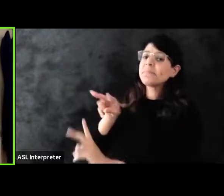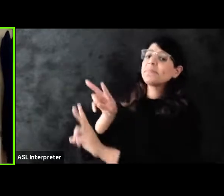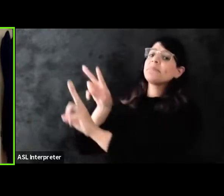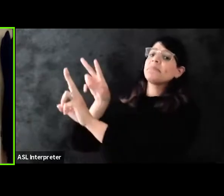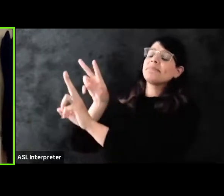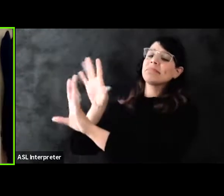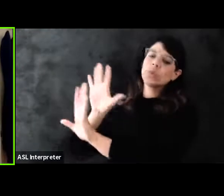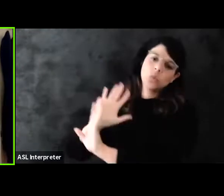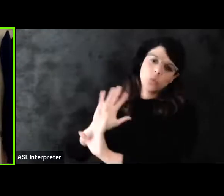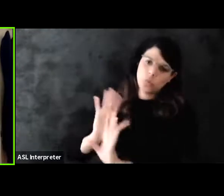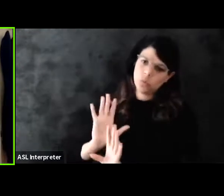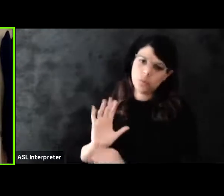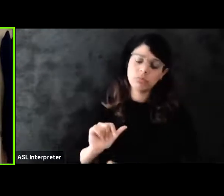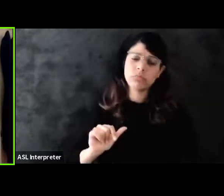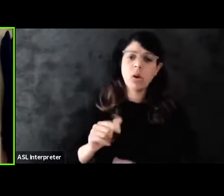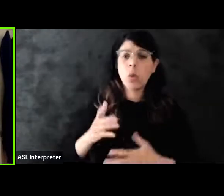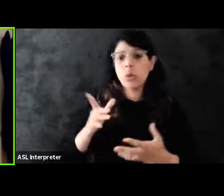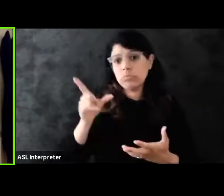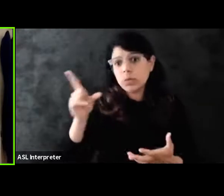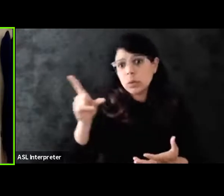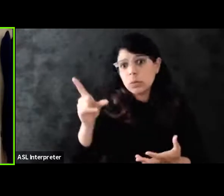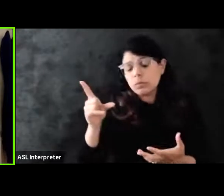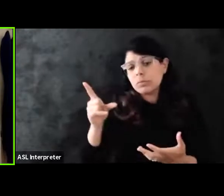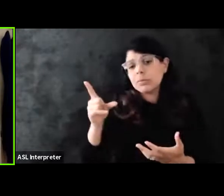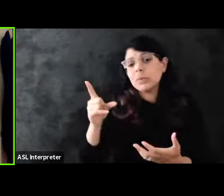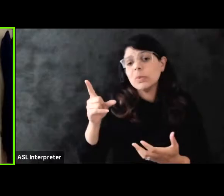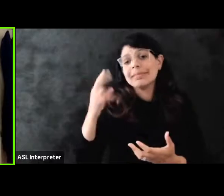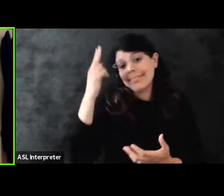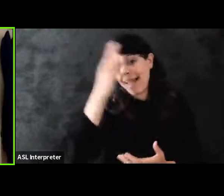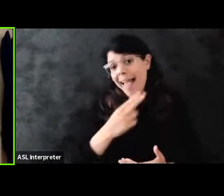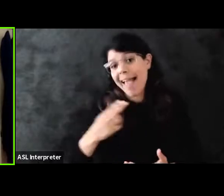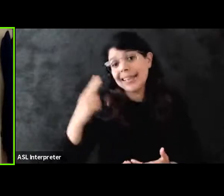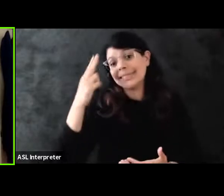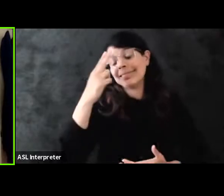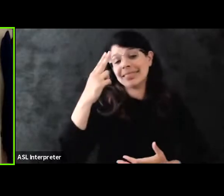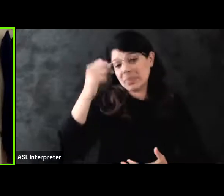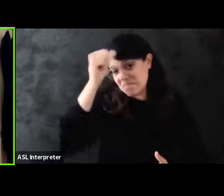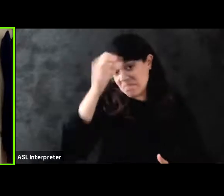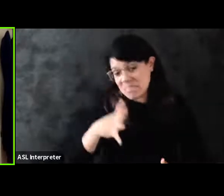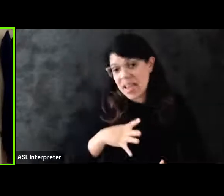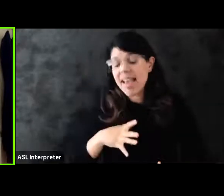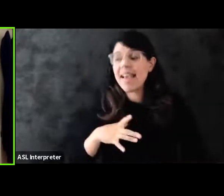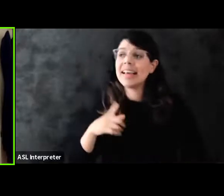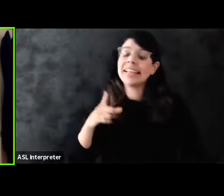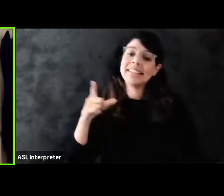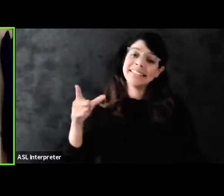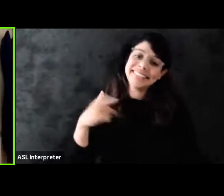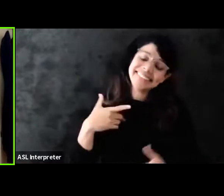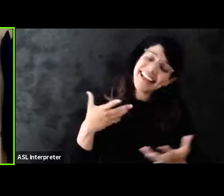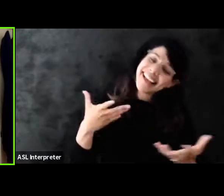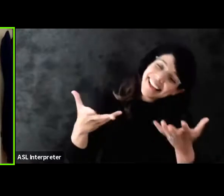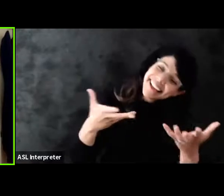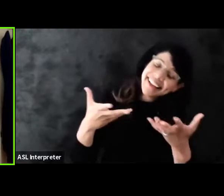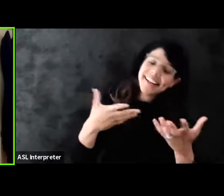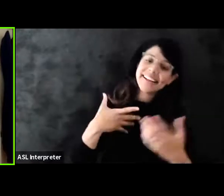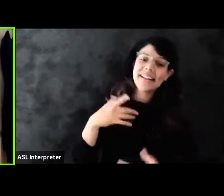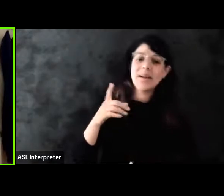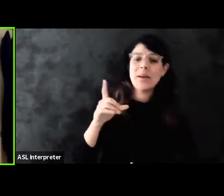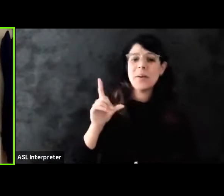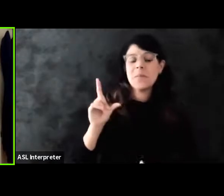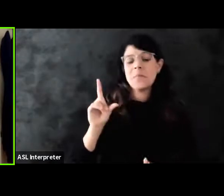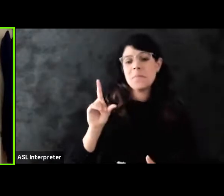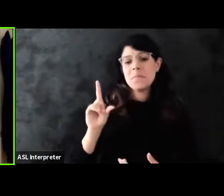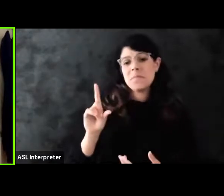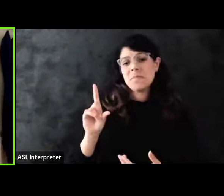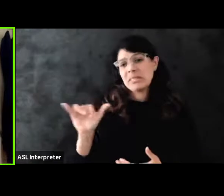guy, charismatic, like his brother John. They, you know, did some good here and there, reforms. So you got to give him credit too.